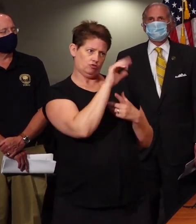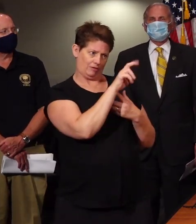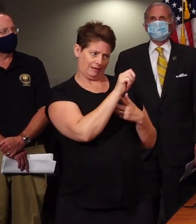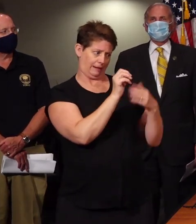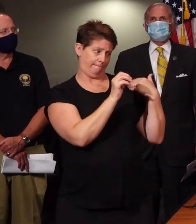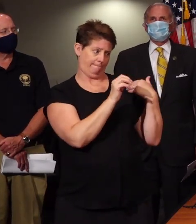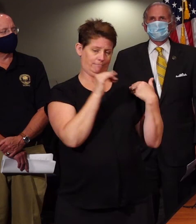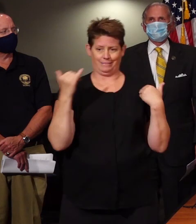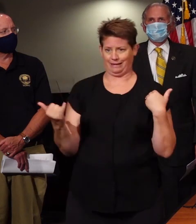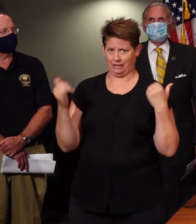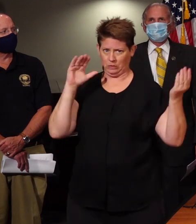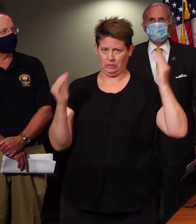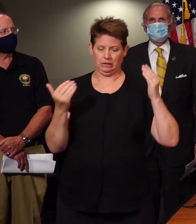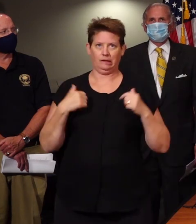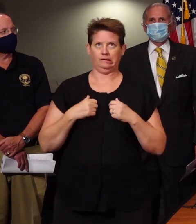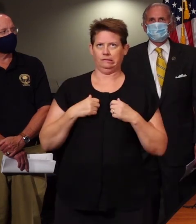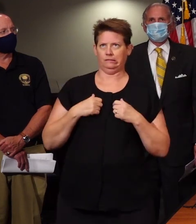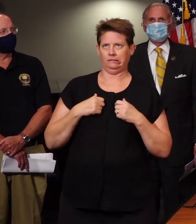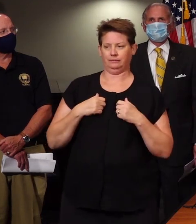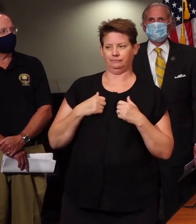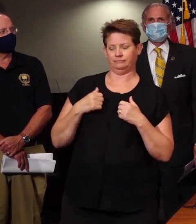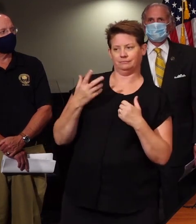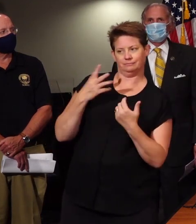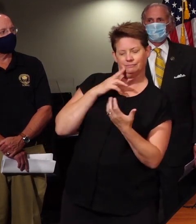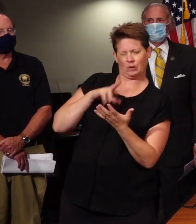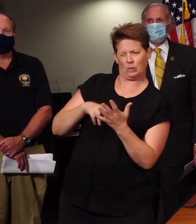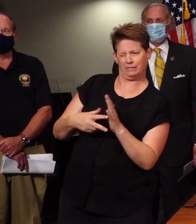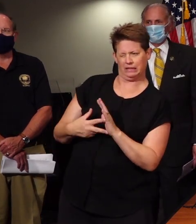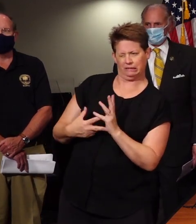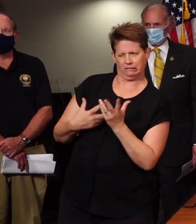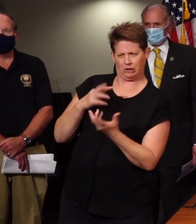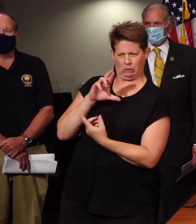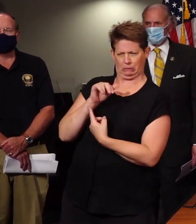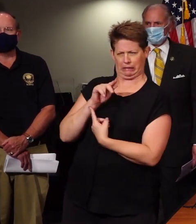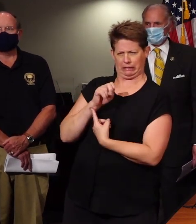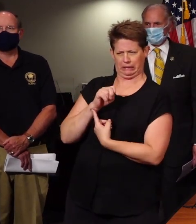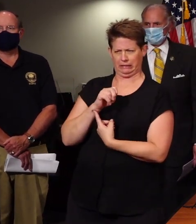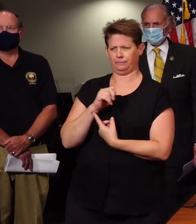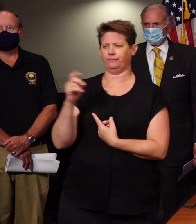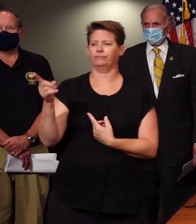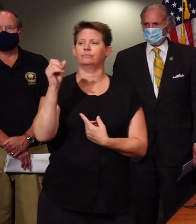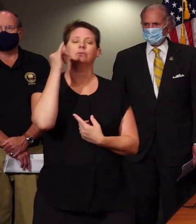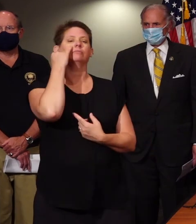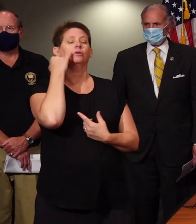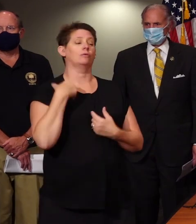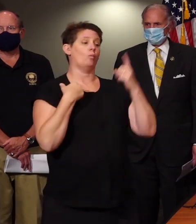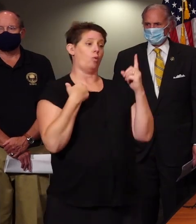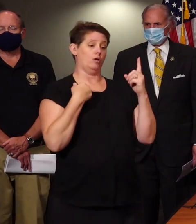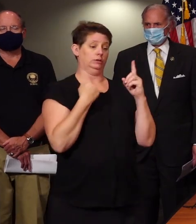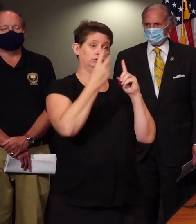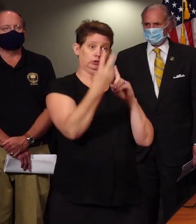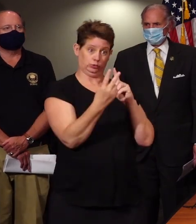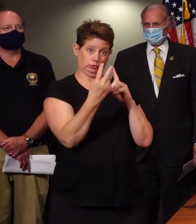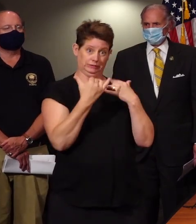rate, you'll have to, that can mean different things. I guess if one person is around, spreads it to 2 people, is it like a 1 to